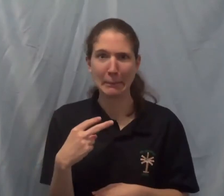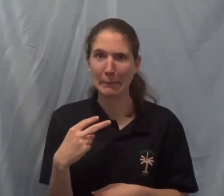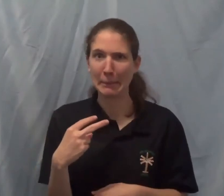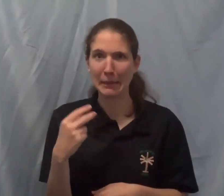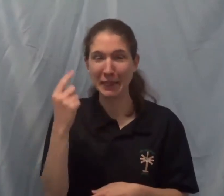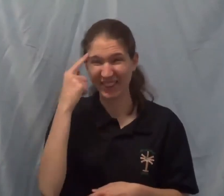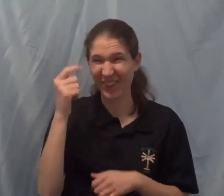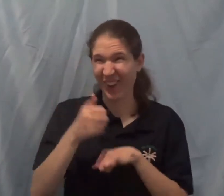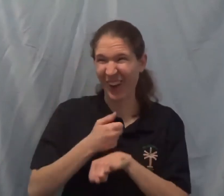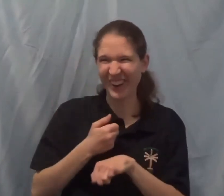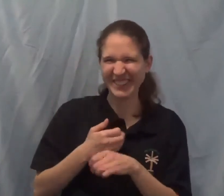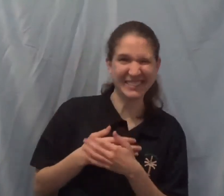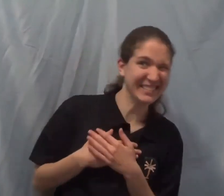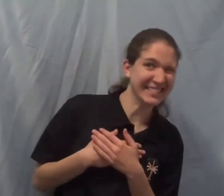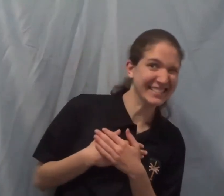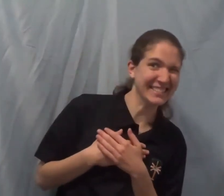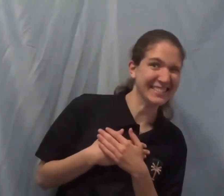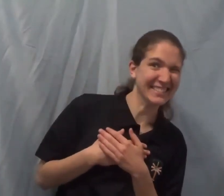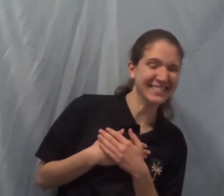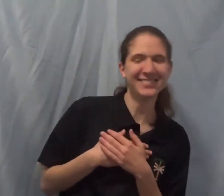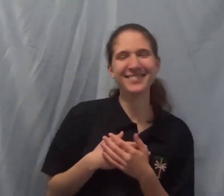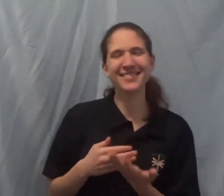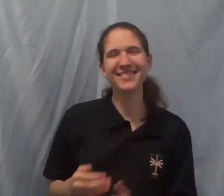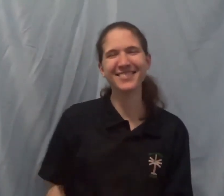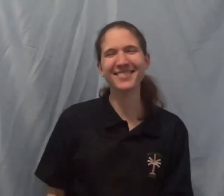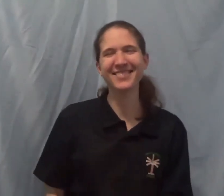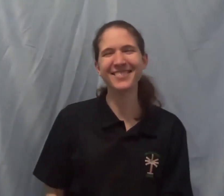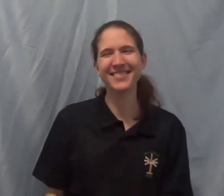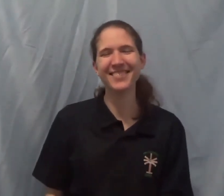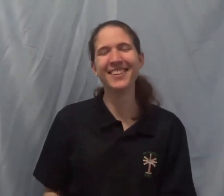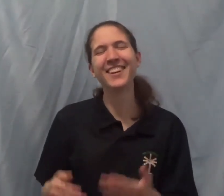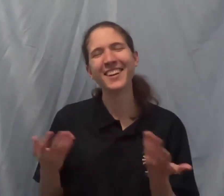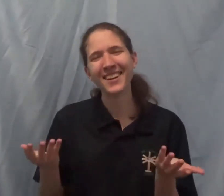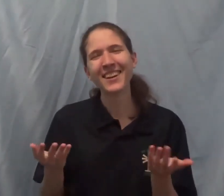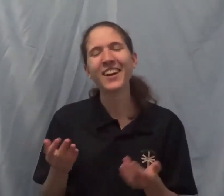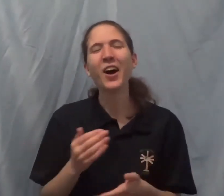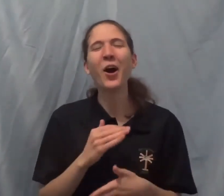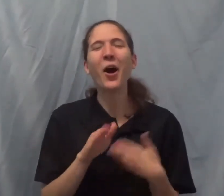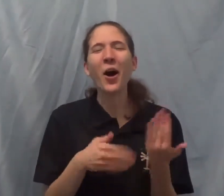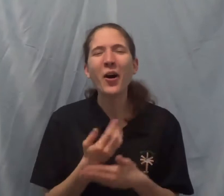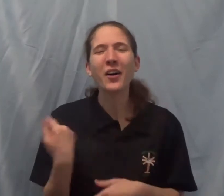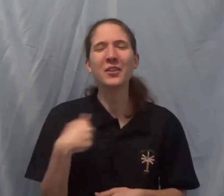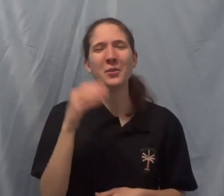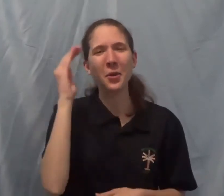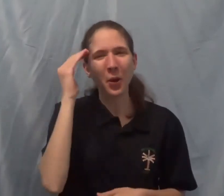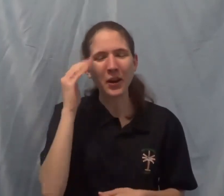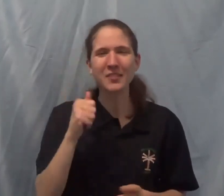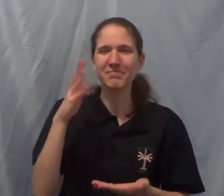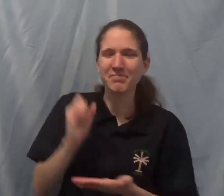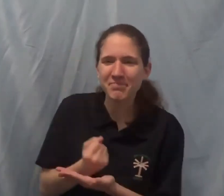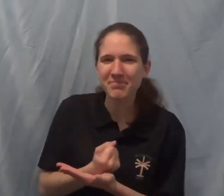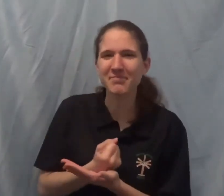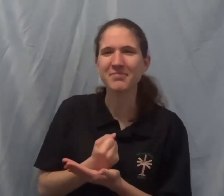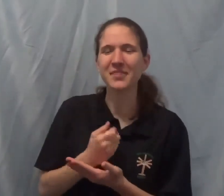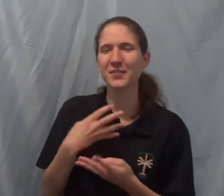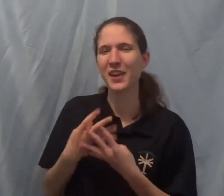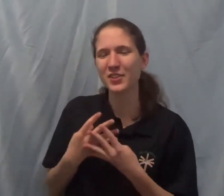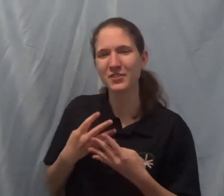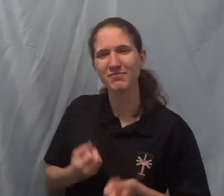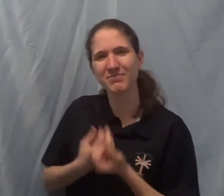cry. Yes. And we all know it. And this unburdening and this the grace of just saying it is such a